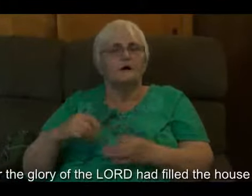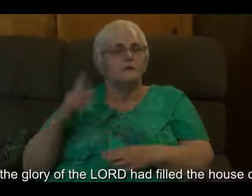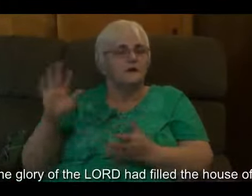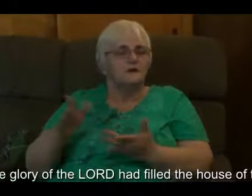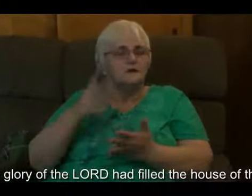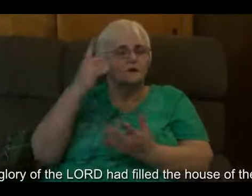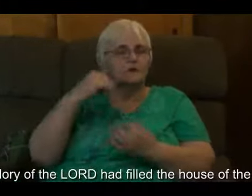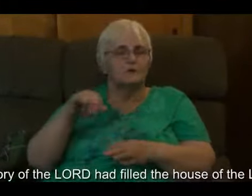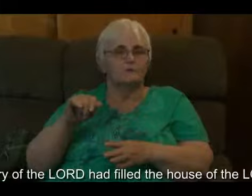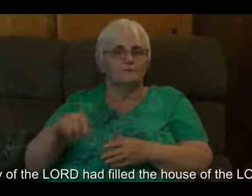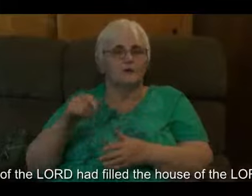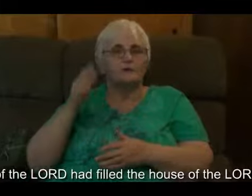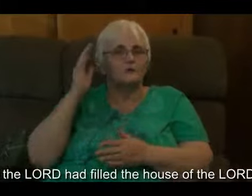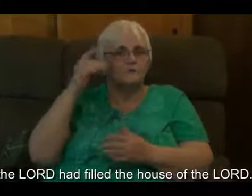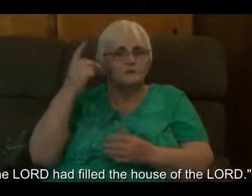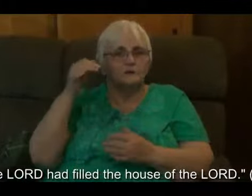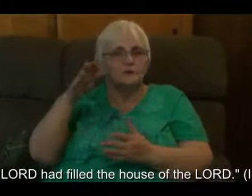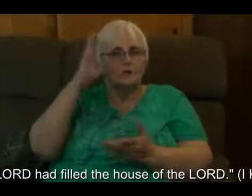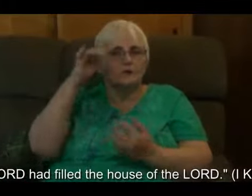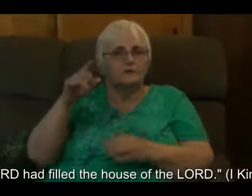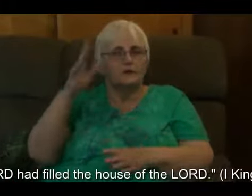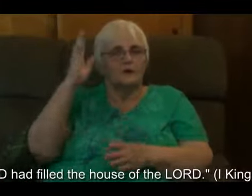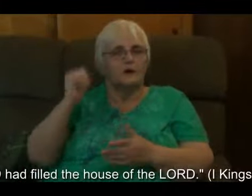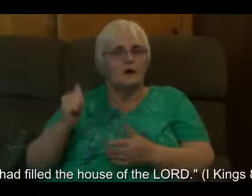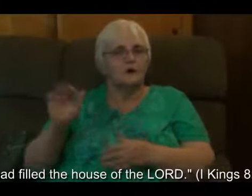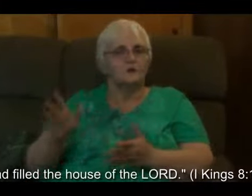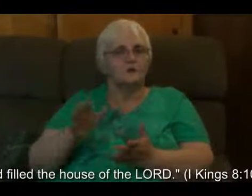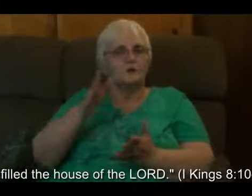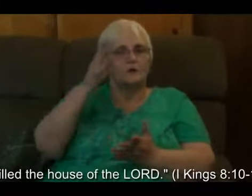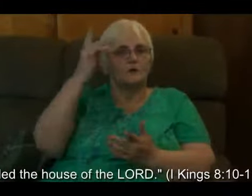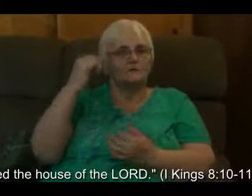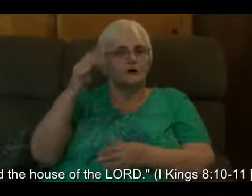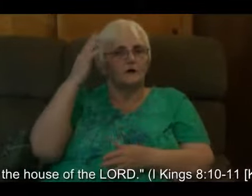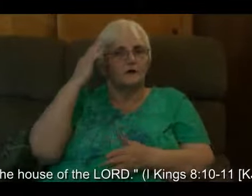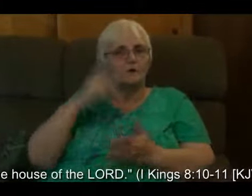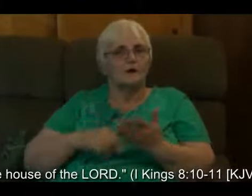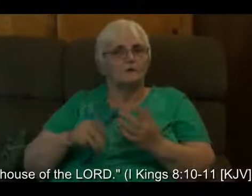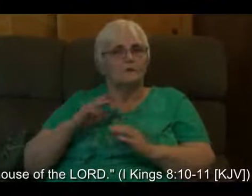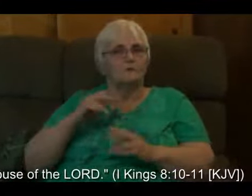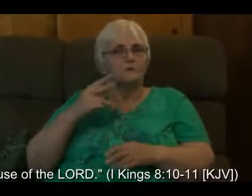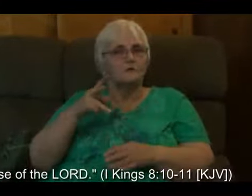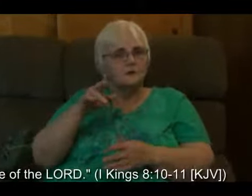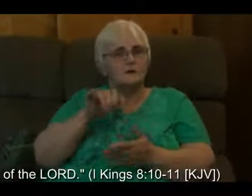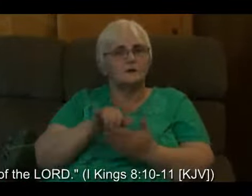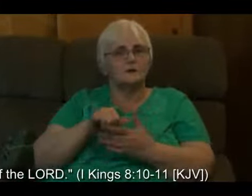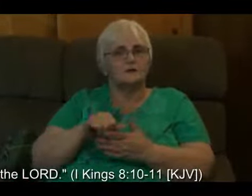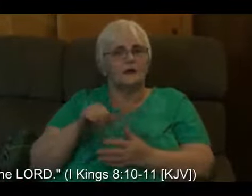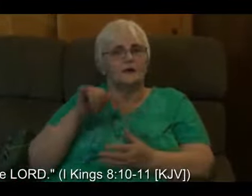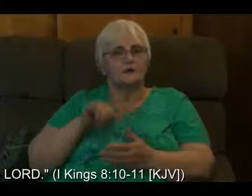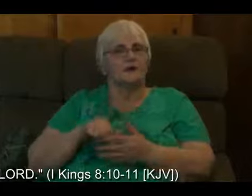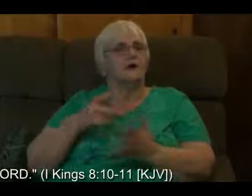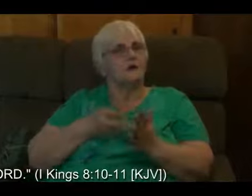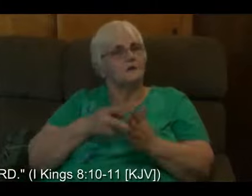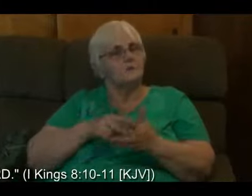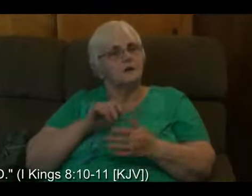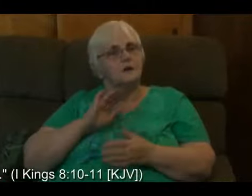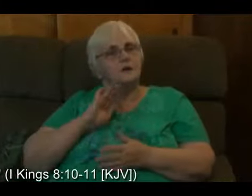there. And when God's glorified, you know what? People will see that. And that is meant, and it will accomplish